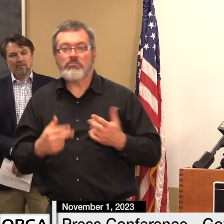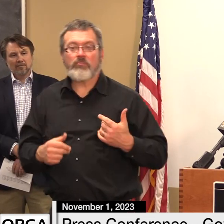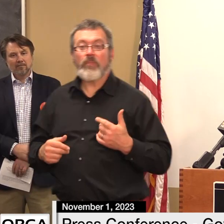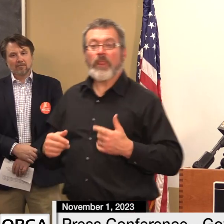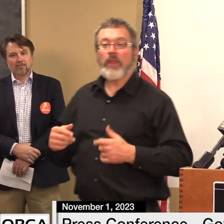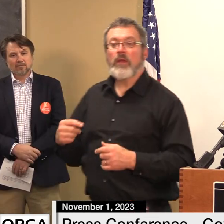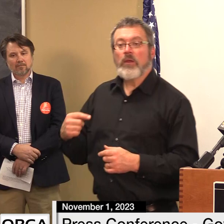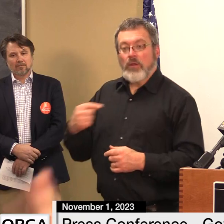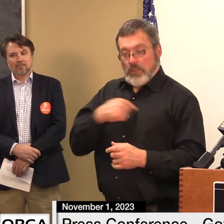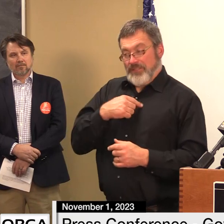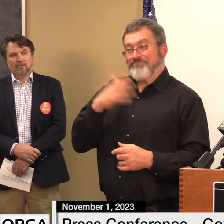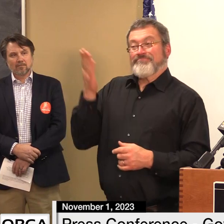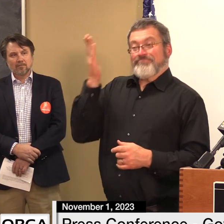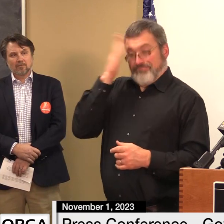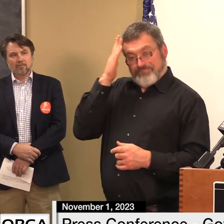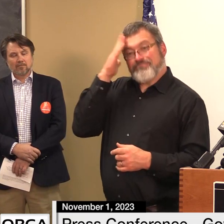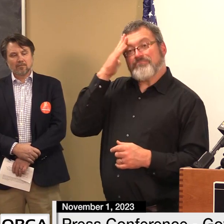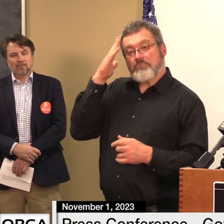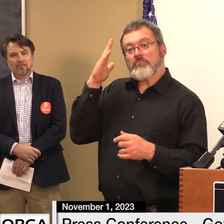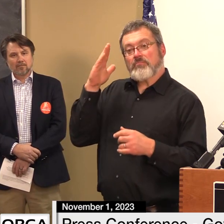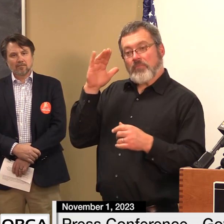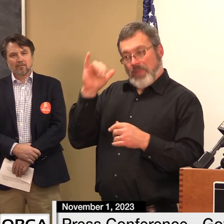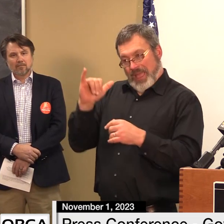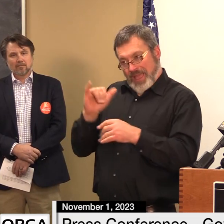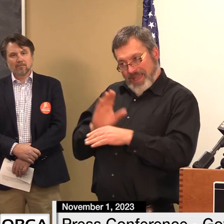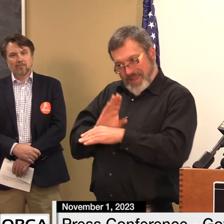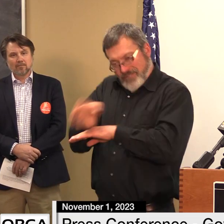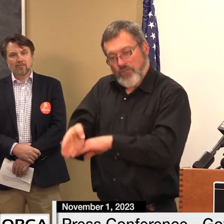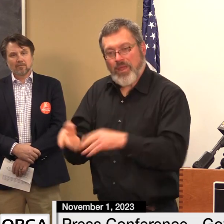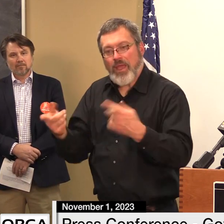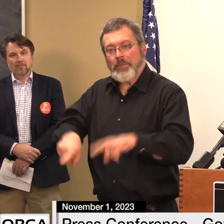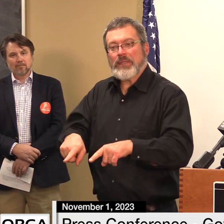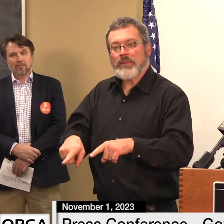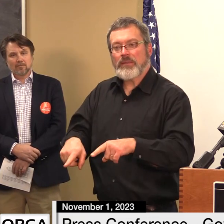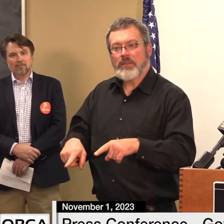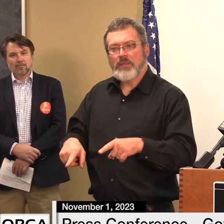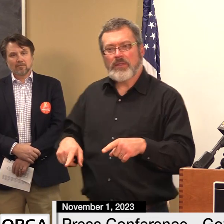of after the fact. It's hard to believe it happened. Yeah, no,